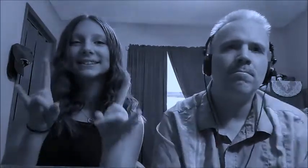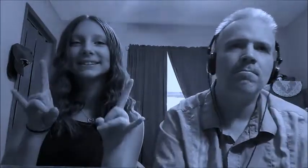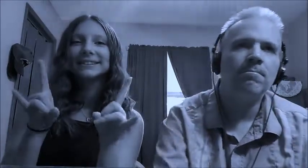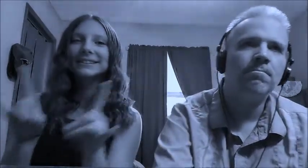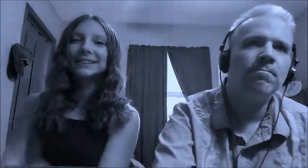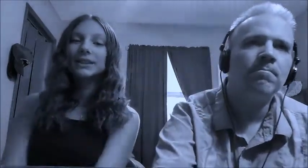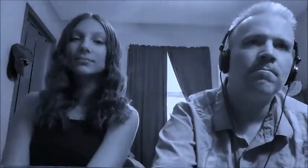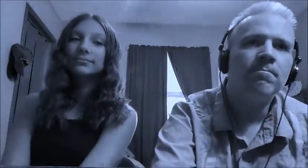And